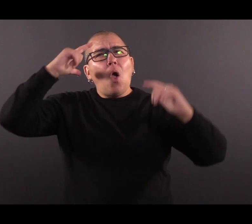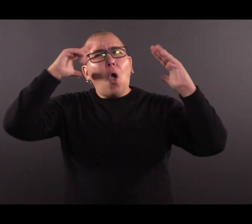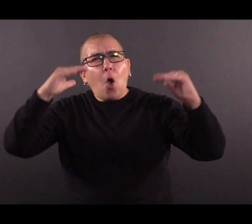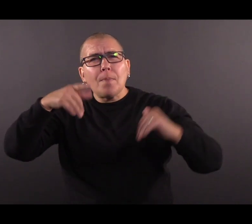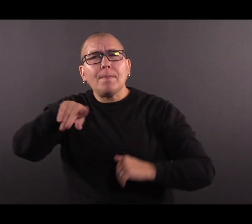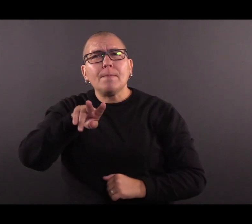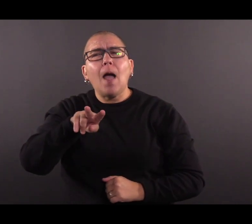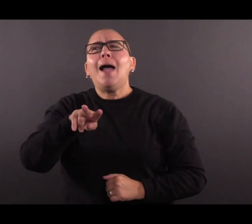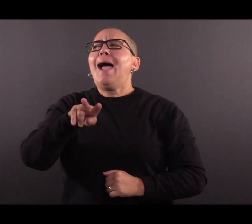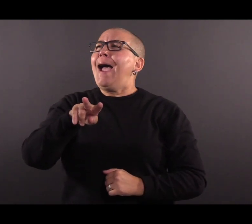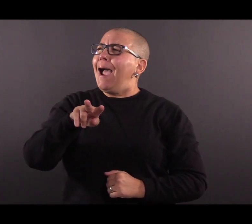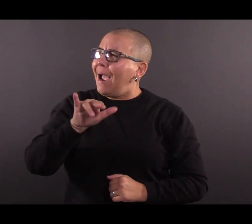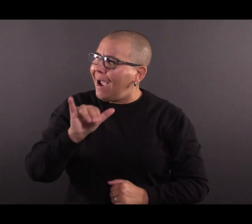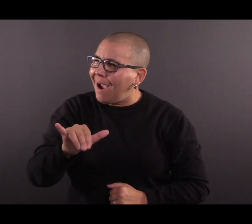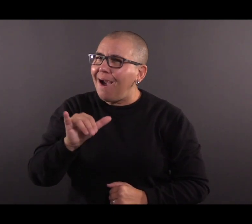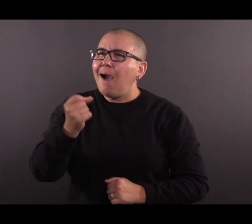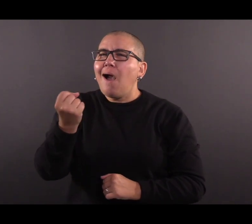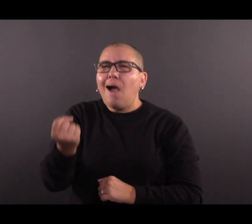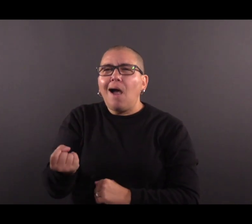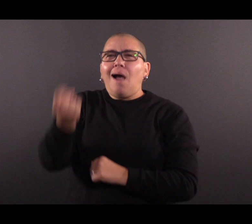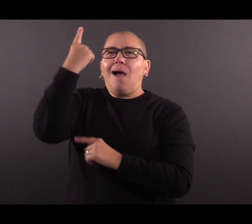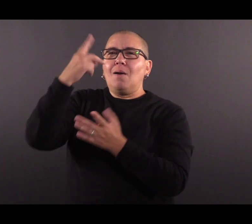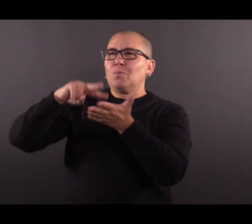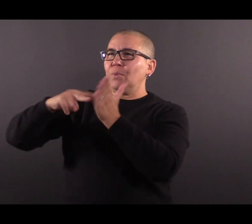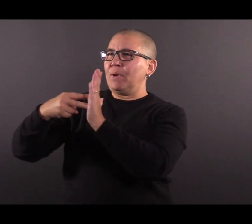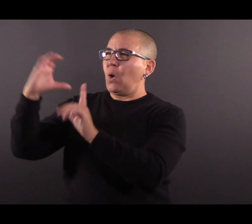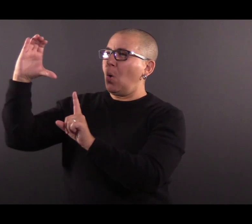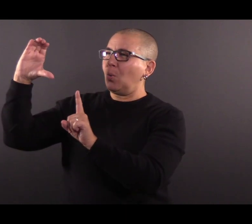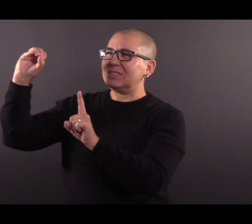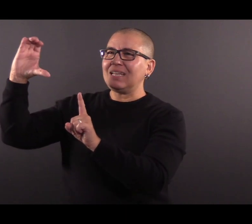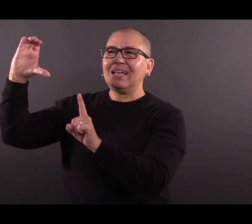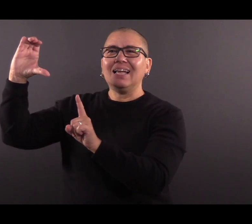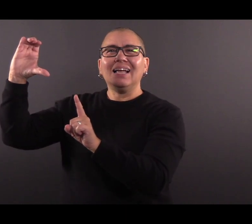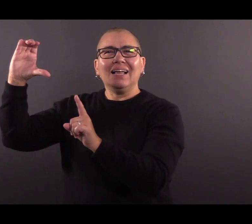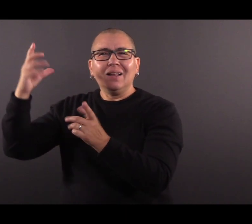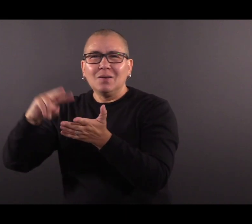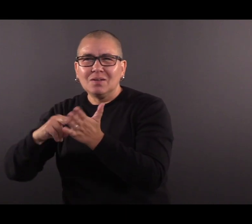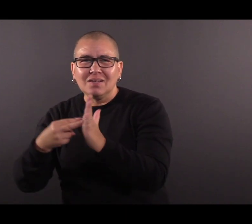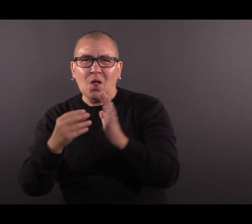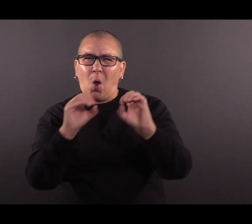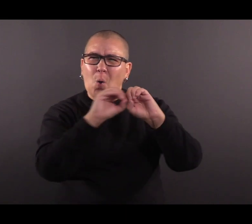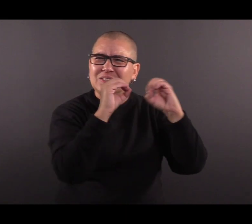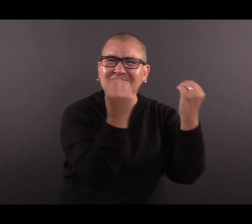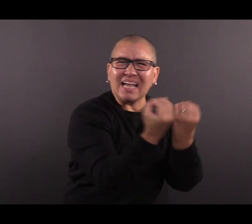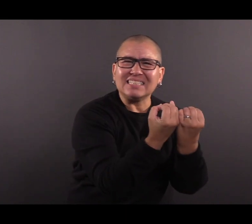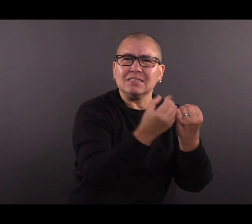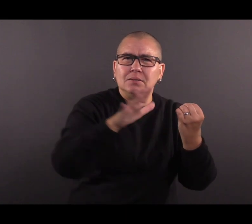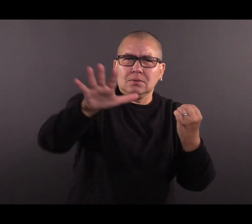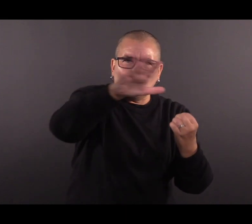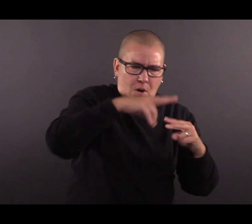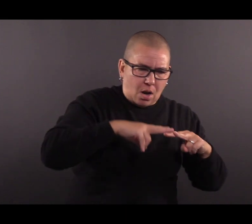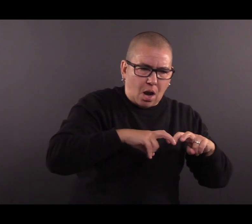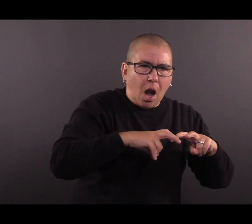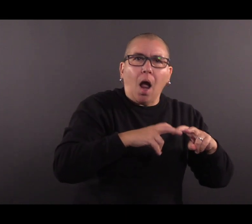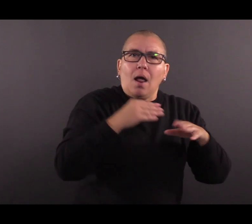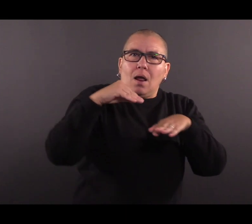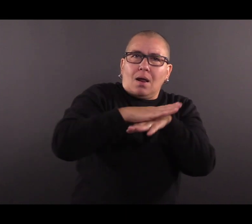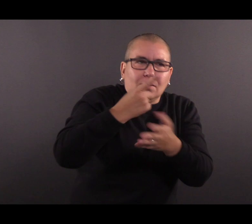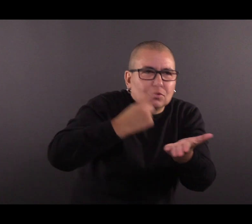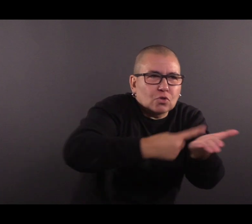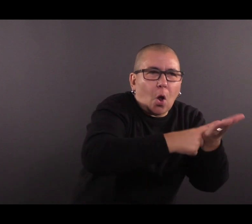presentation. We hope it helped to familiarize you with COC program funding and will spark conversations within your